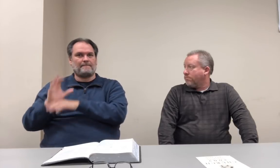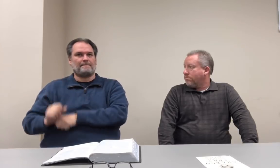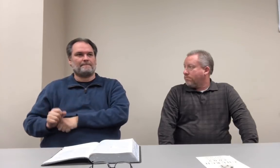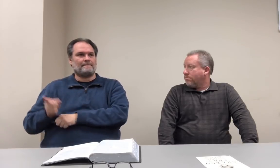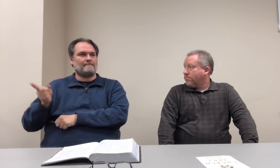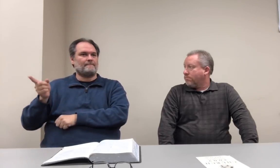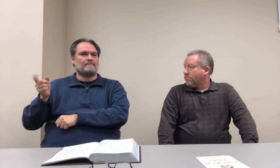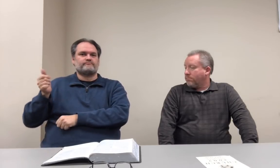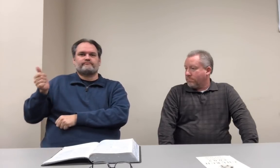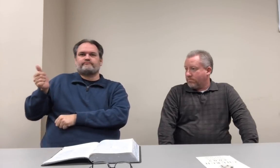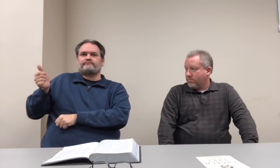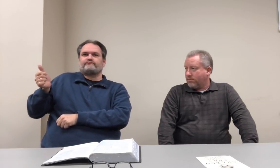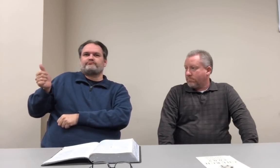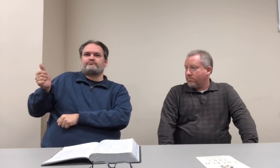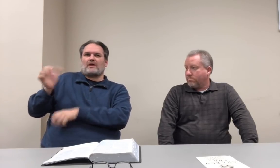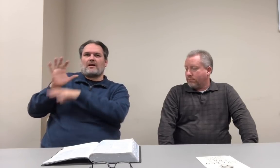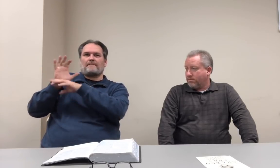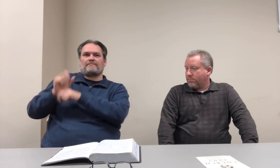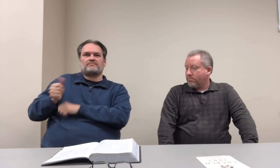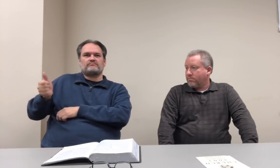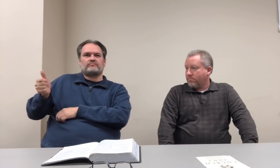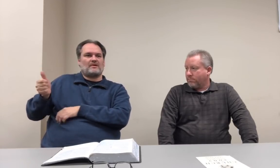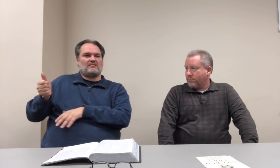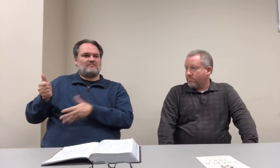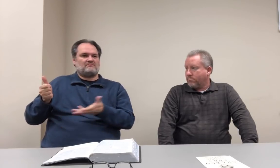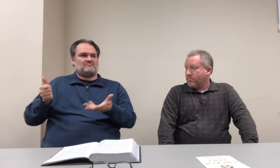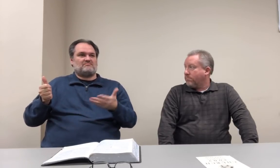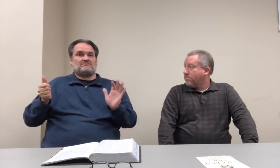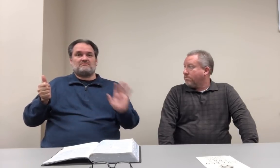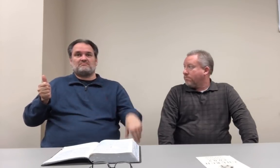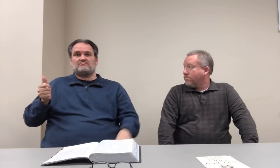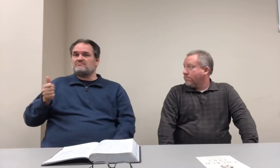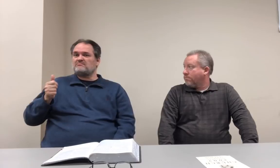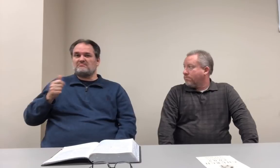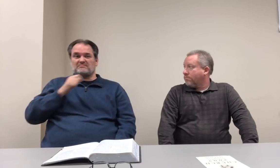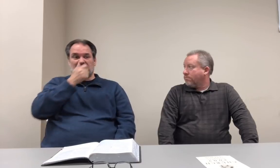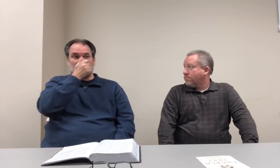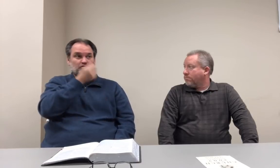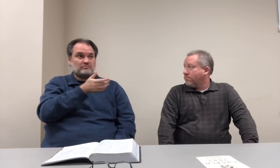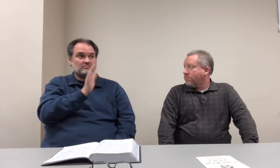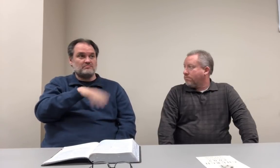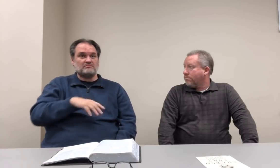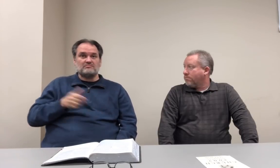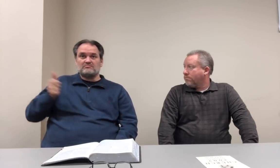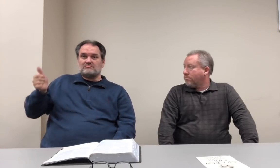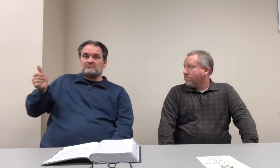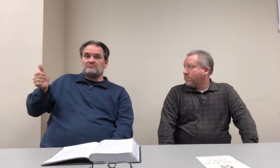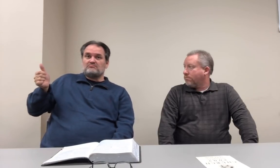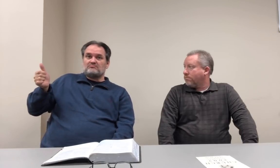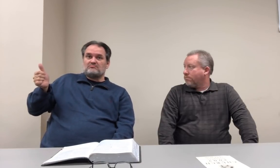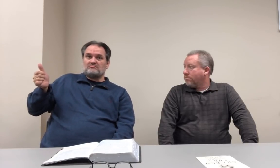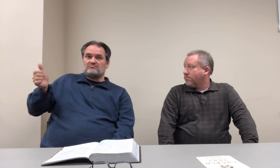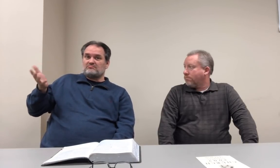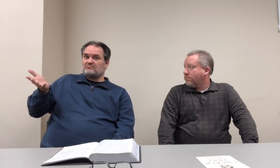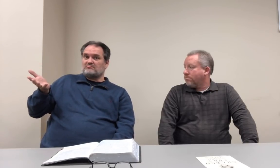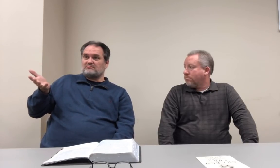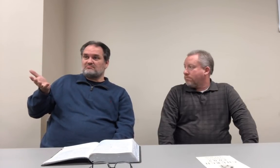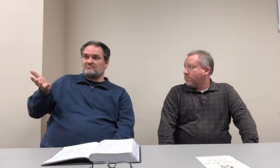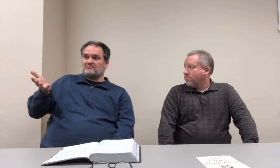Our God is totally distinct from the world. He's not like us in creation. He's not like us. When you think of all the differences